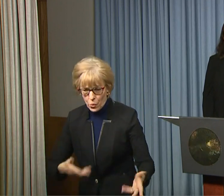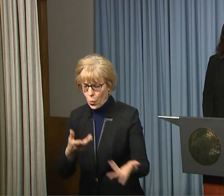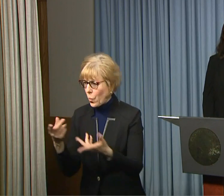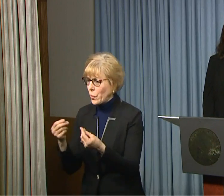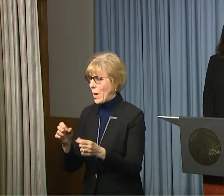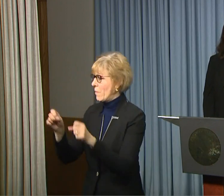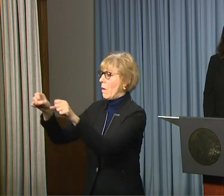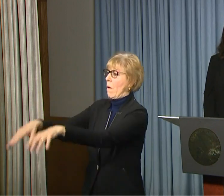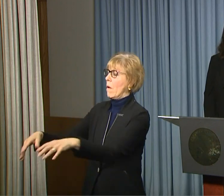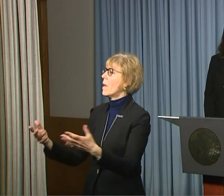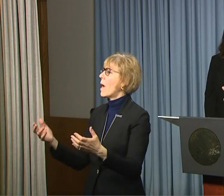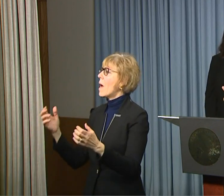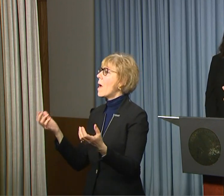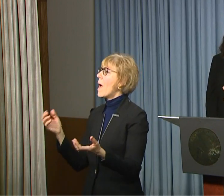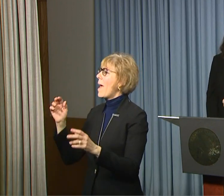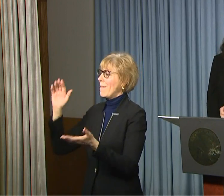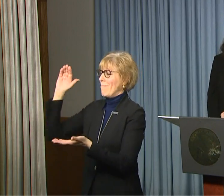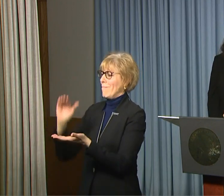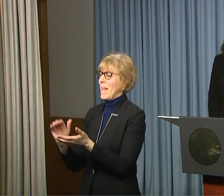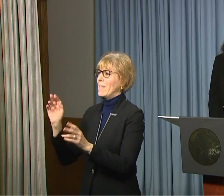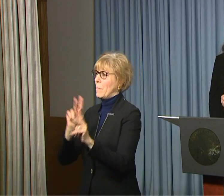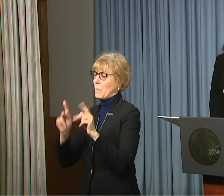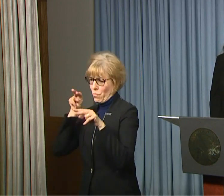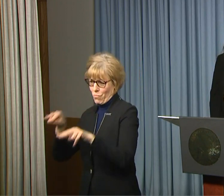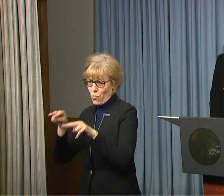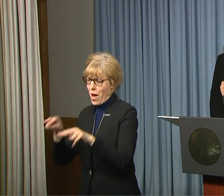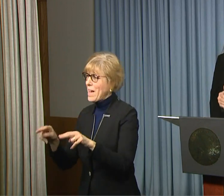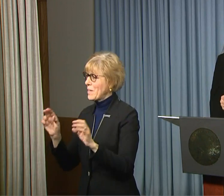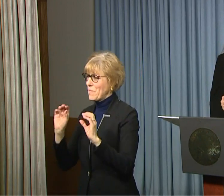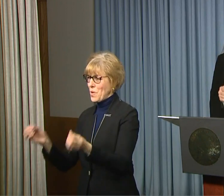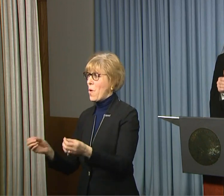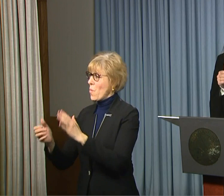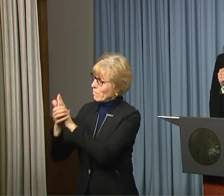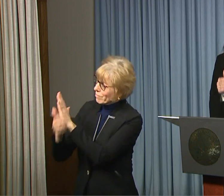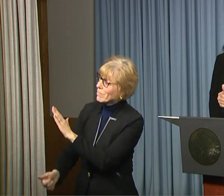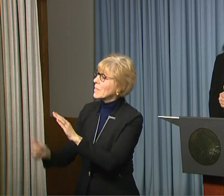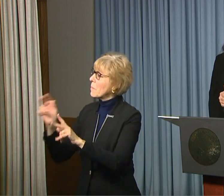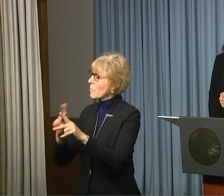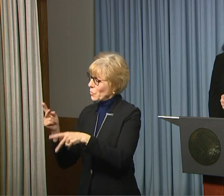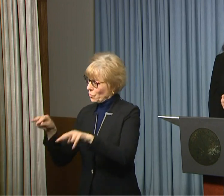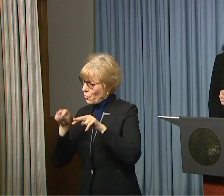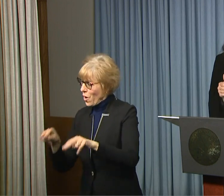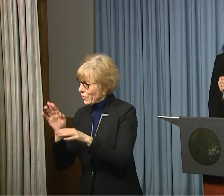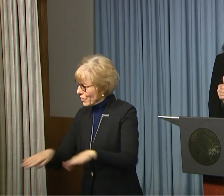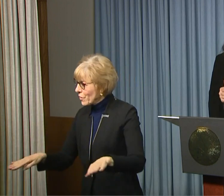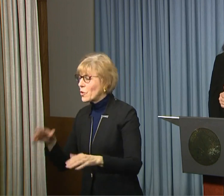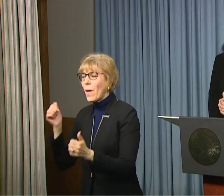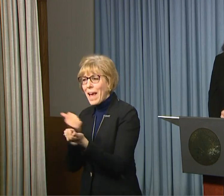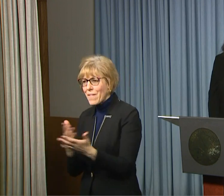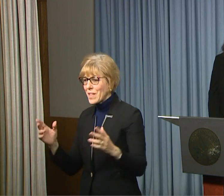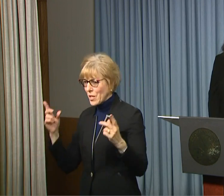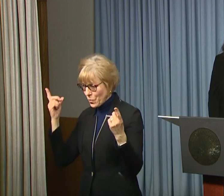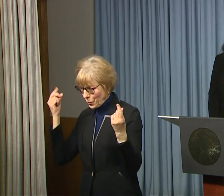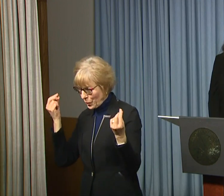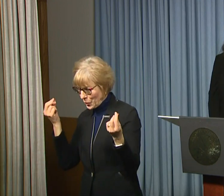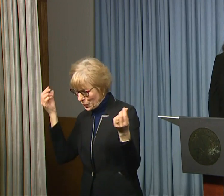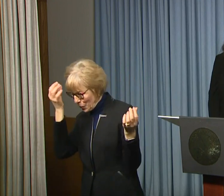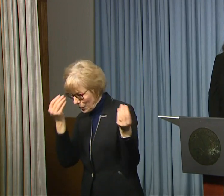oversight or people aren't as trained as childcare providers. So every decision that we make is about balance. And I think collectively